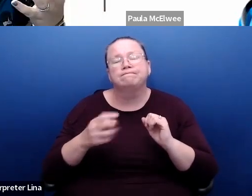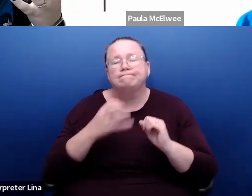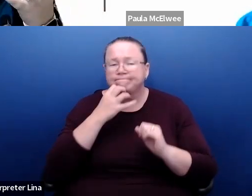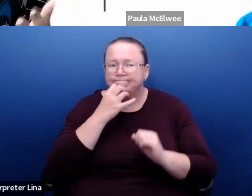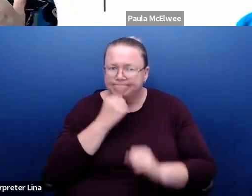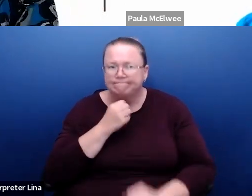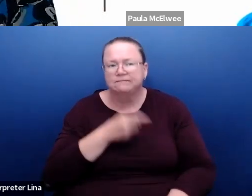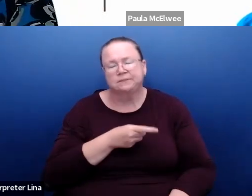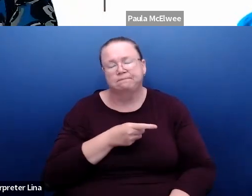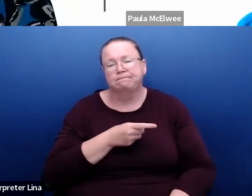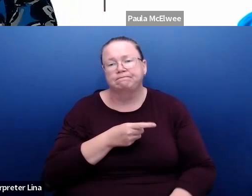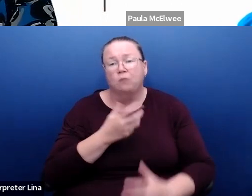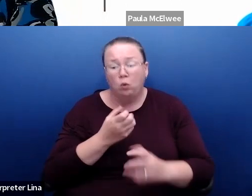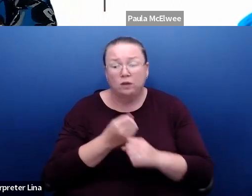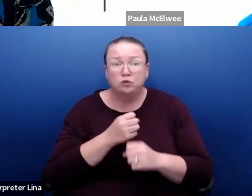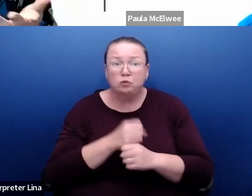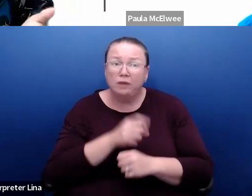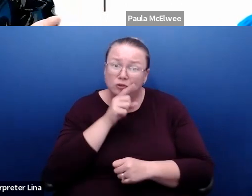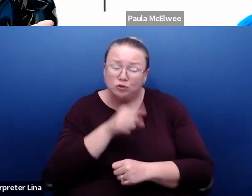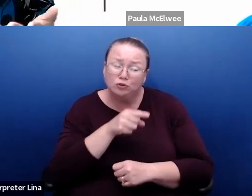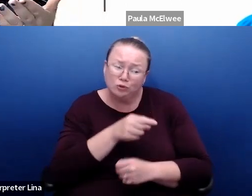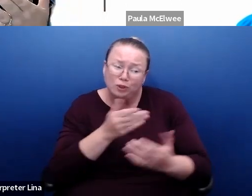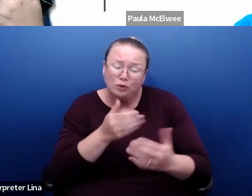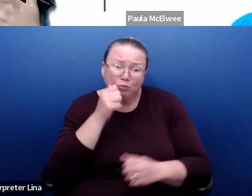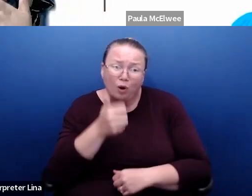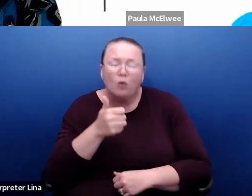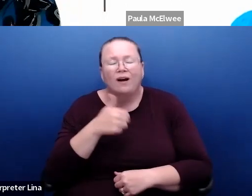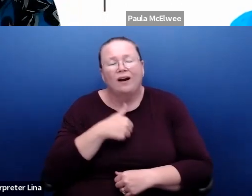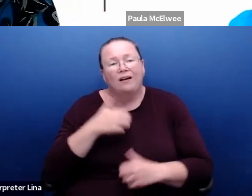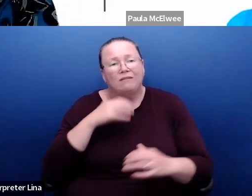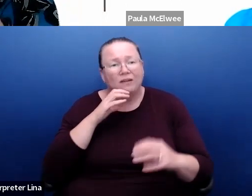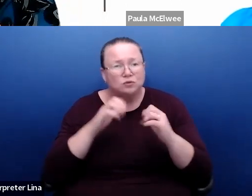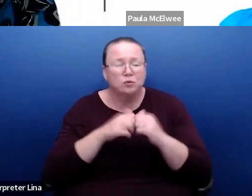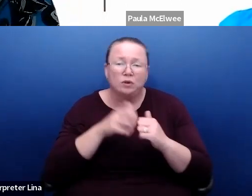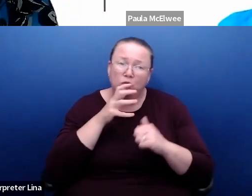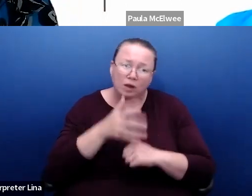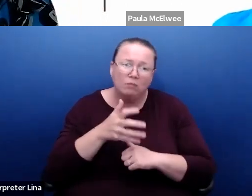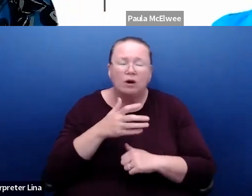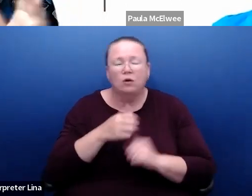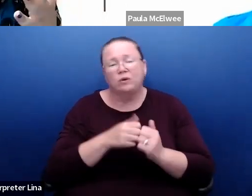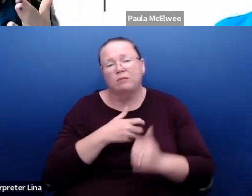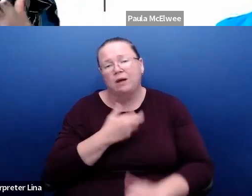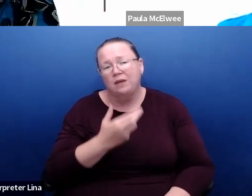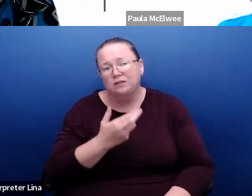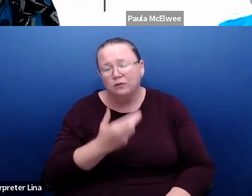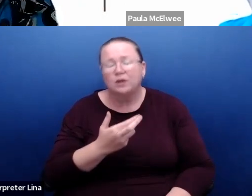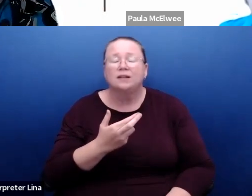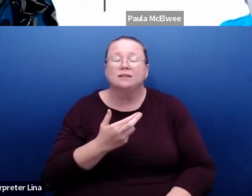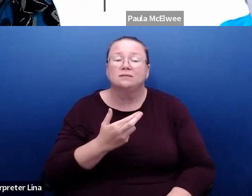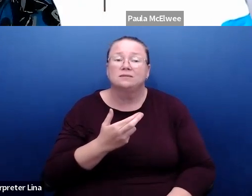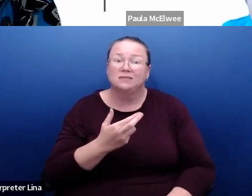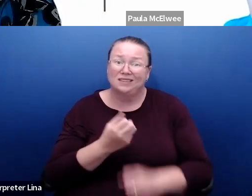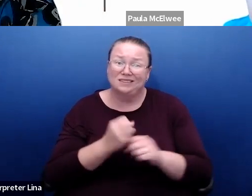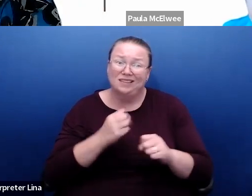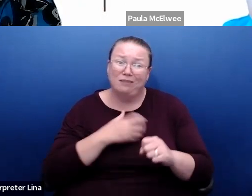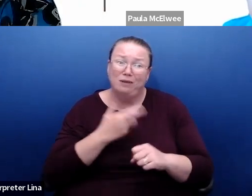them and want to make sure that they're here tomorrow. So I've had this conversation with my grandma, with my best friend, probably saved my best friend's life.